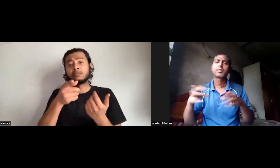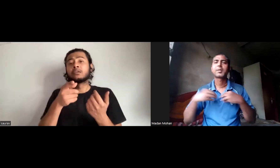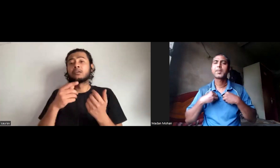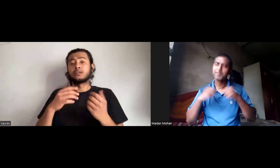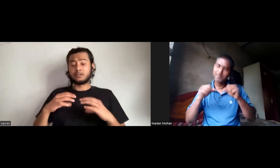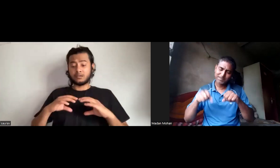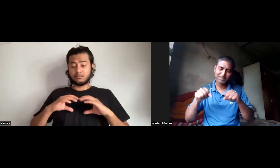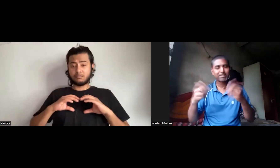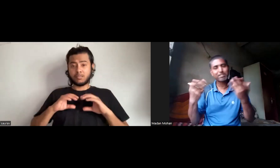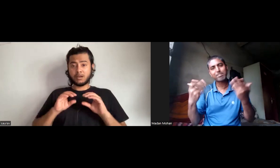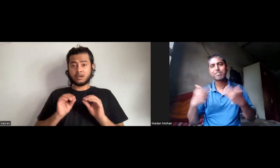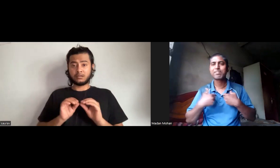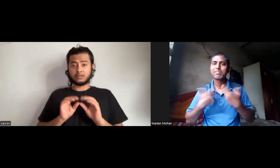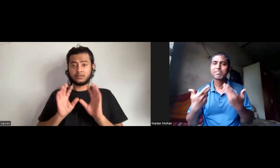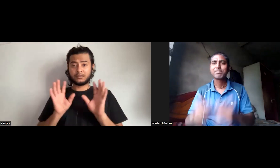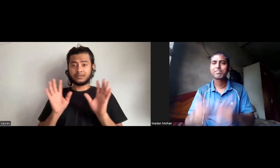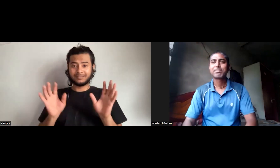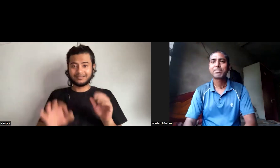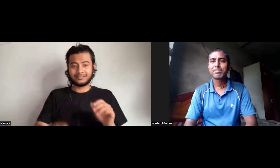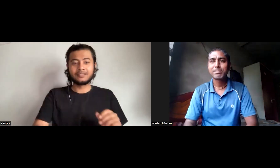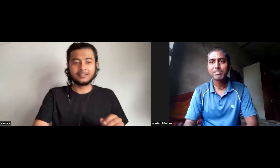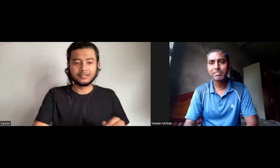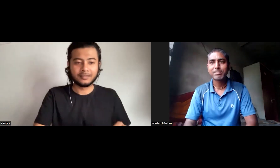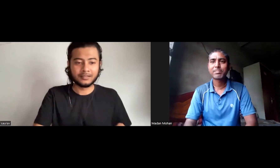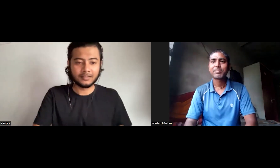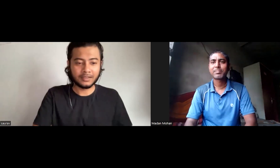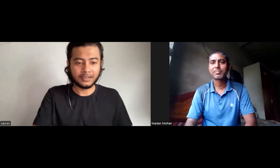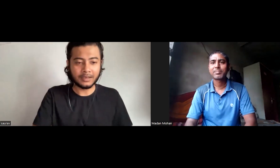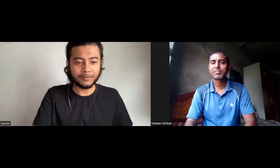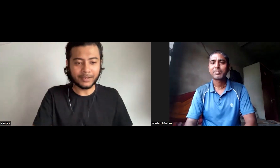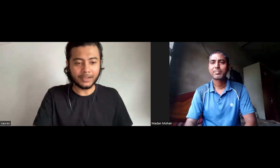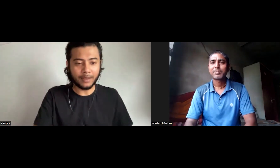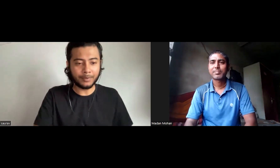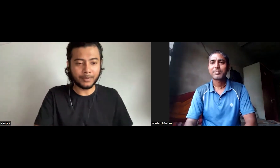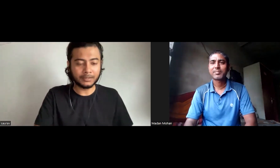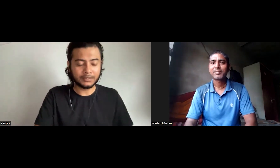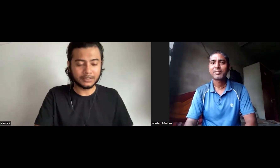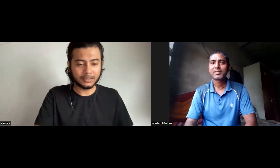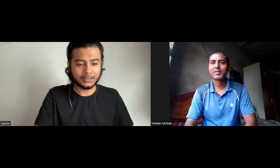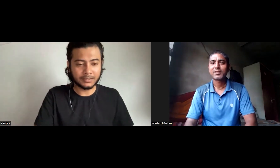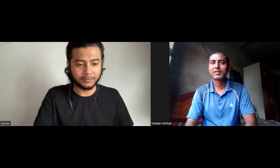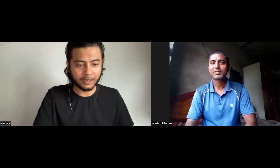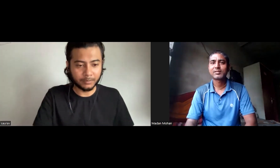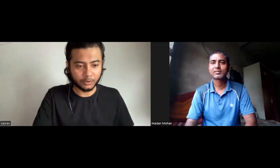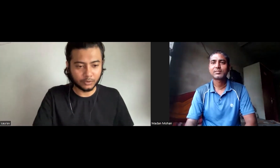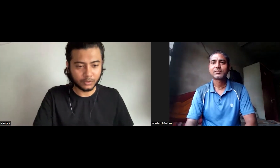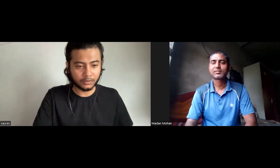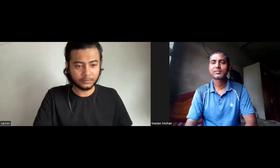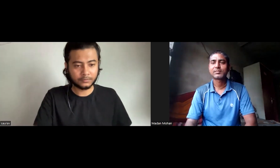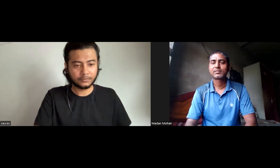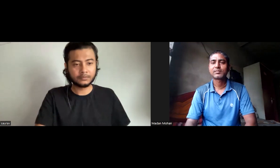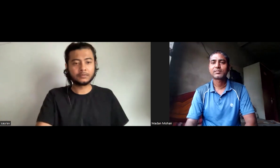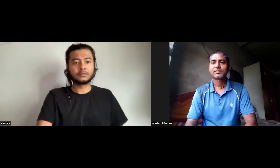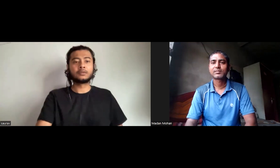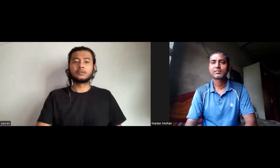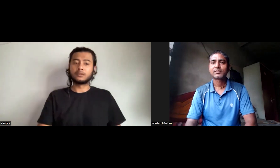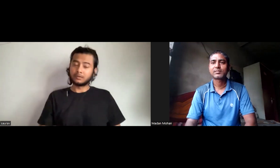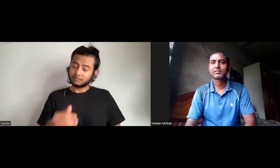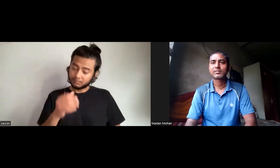course. We are doing this Bhakti Vriksha course. So He'll be very happy, Mataji. He says yeah, he's no, no. available. One very important thing I would tell, that